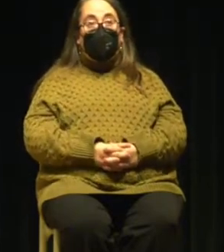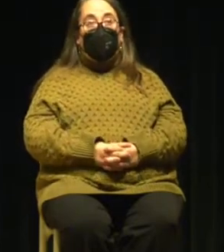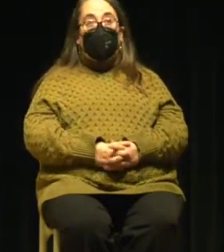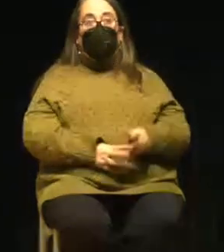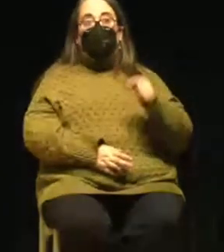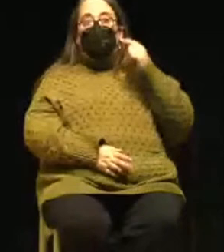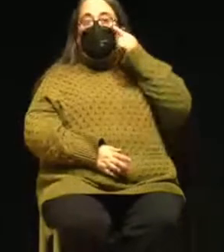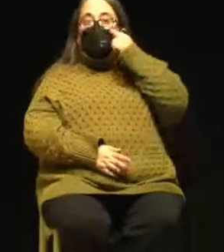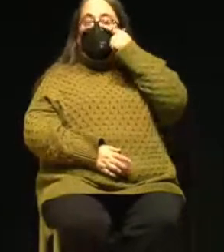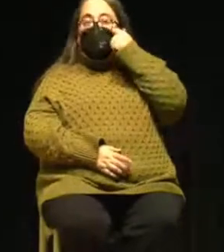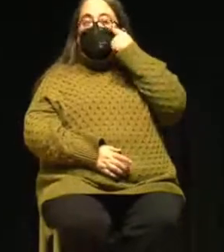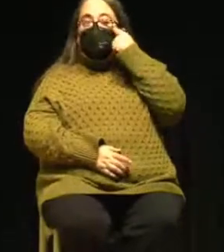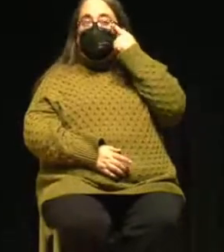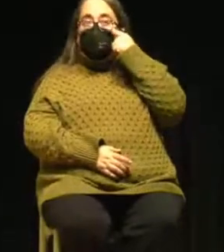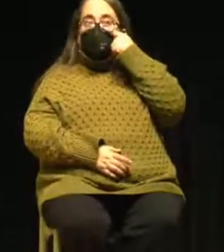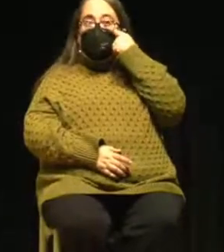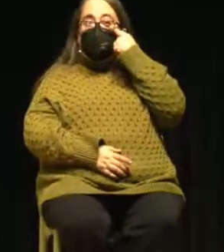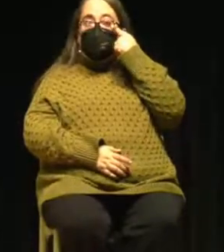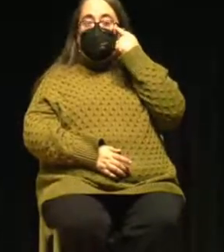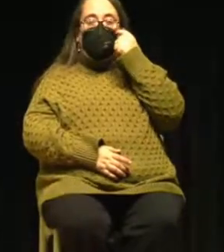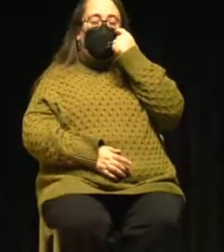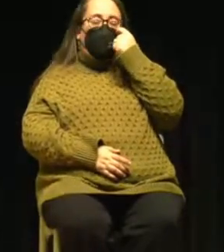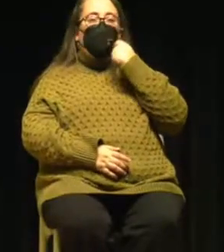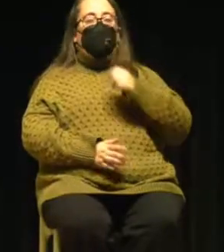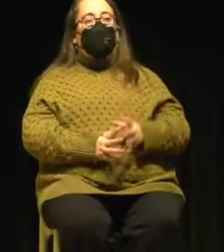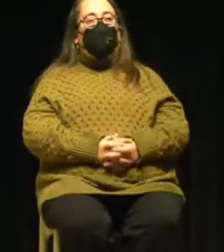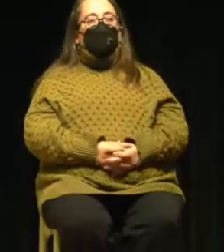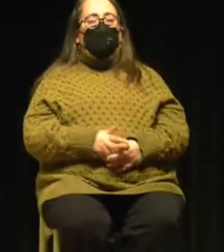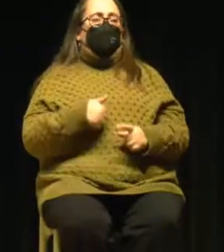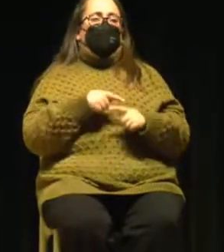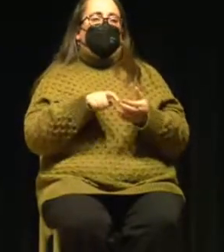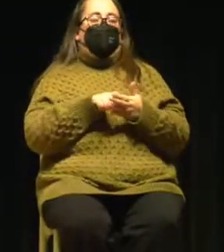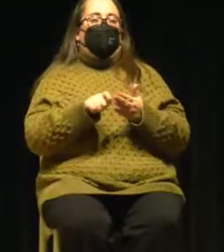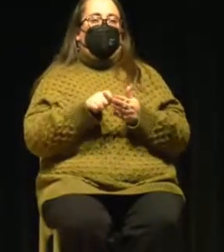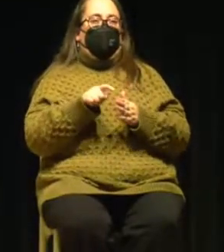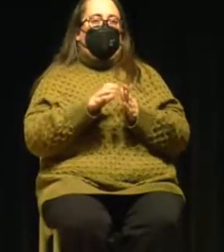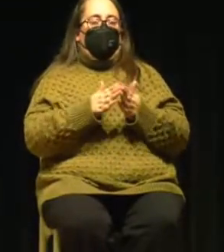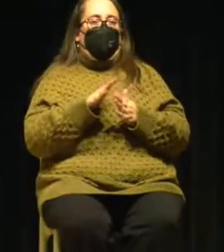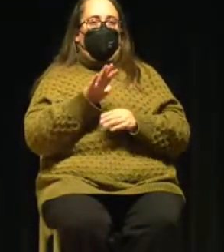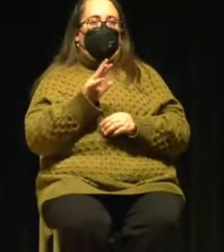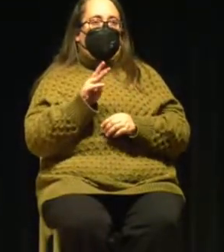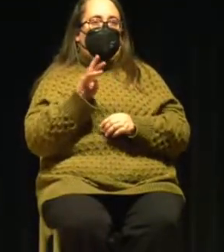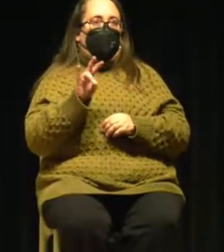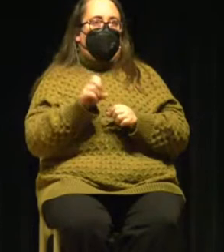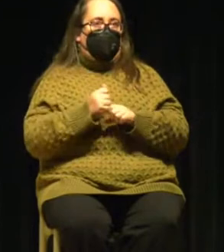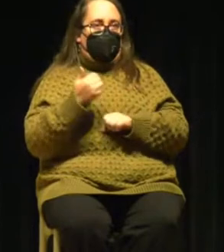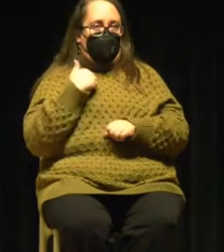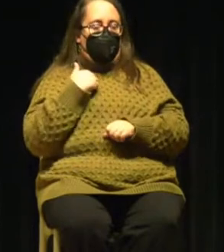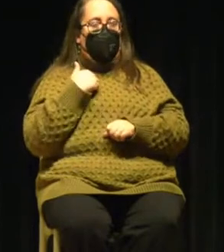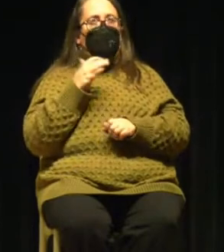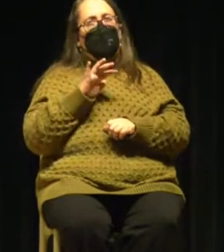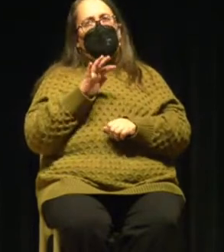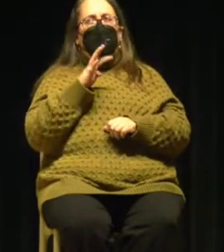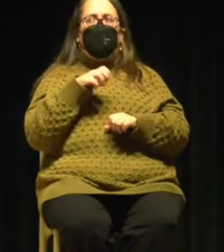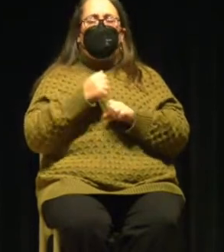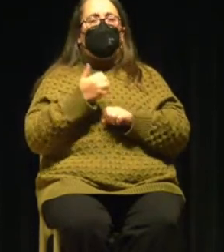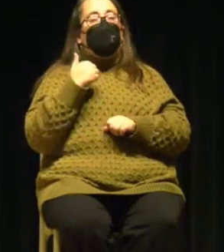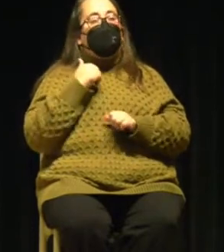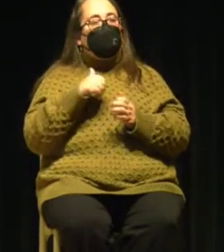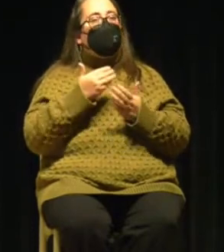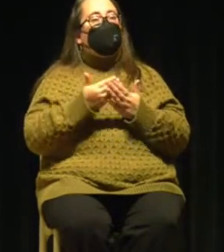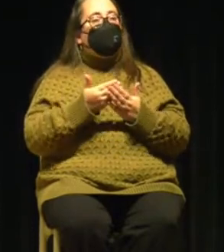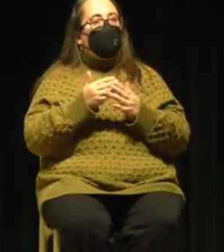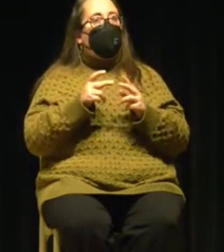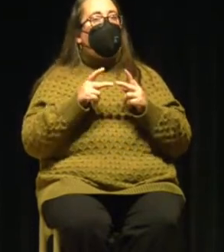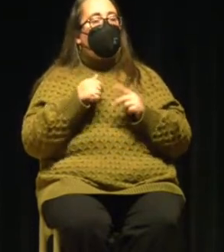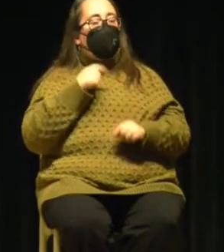mean, so, you know, I couldn't have written this book 5, 6, 7 years ago. Mm-hmm. It was really like about 4 years ago. I got to the point where I was